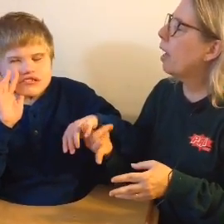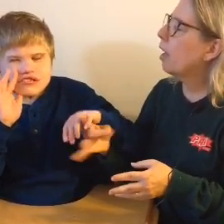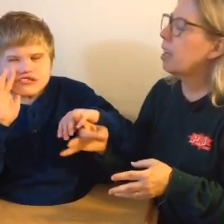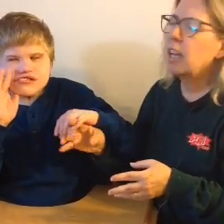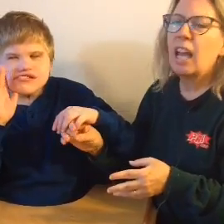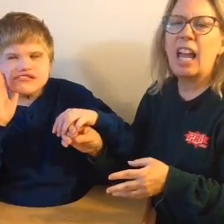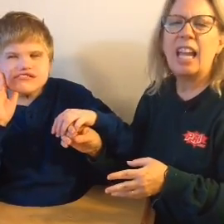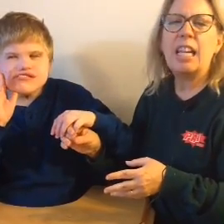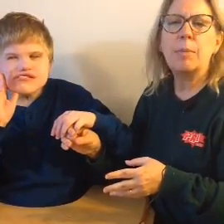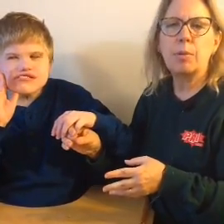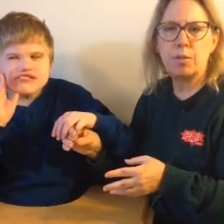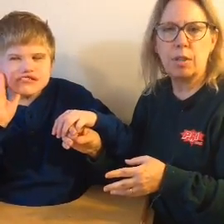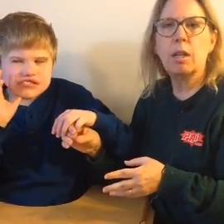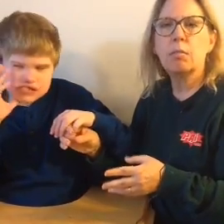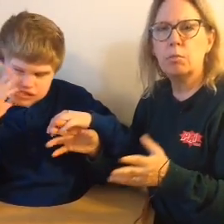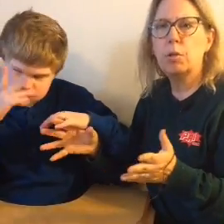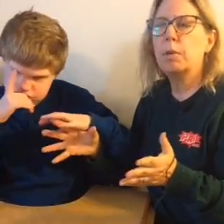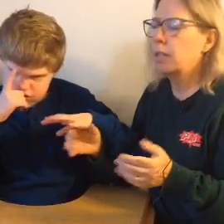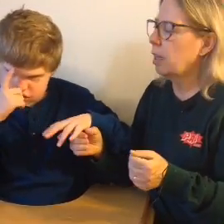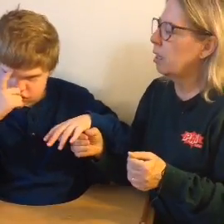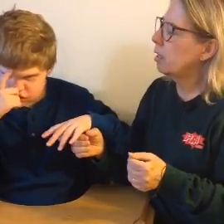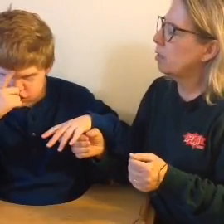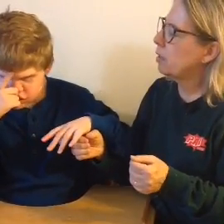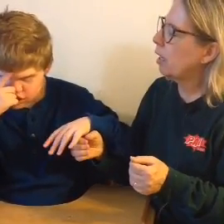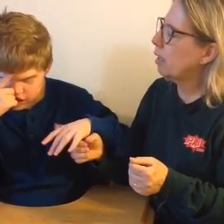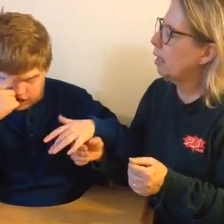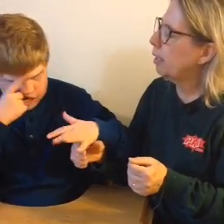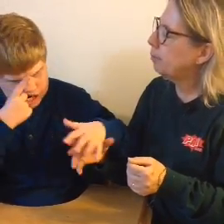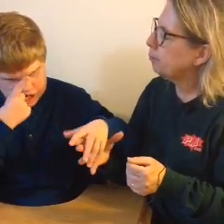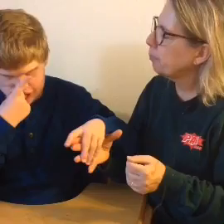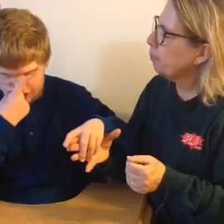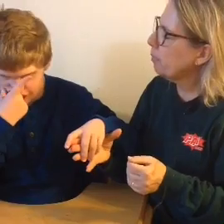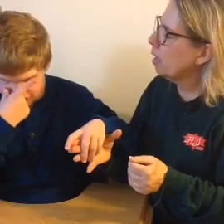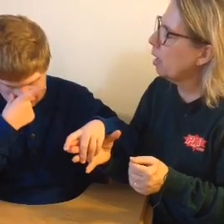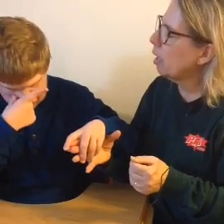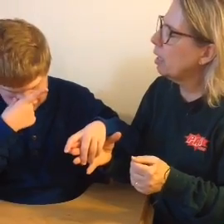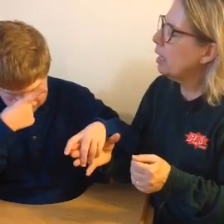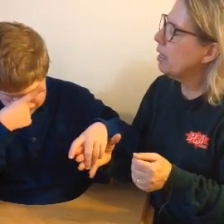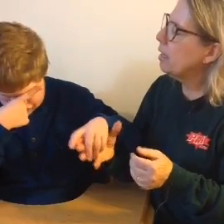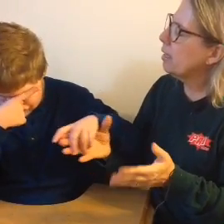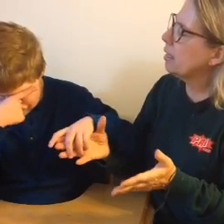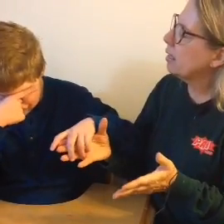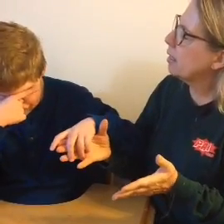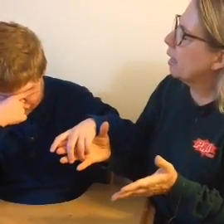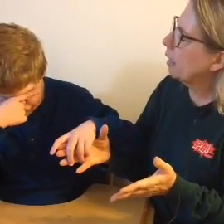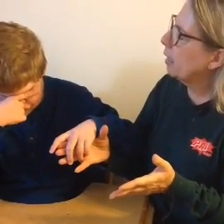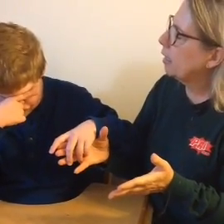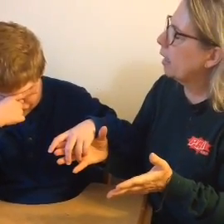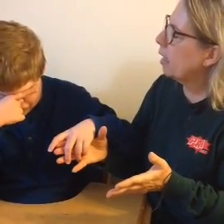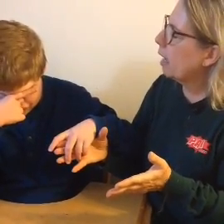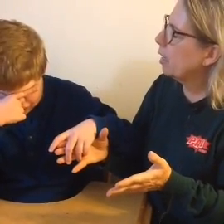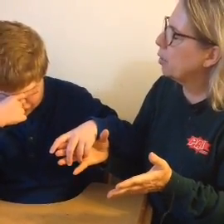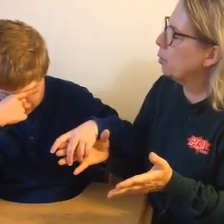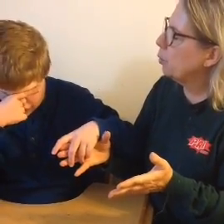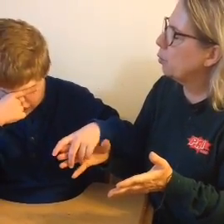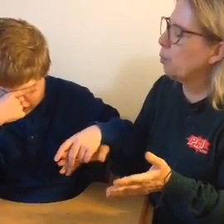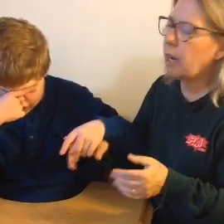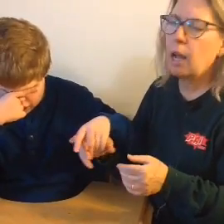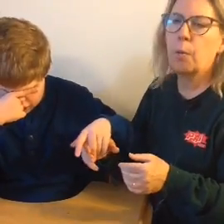about 80% should be done in this technique. This is the technique that I use when I